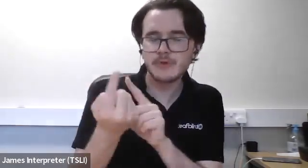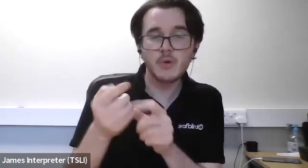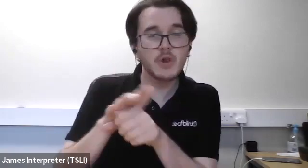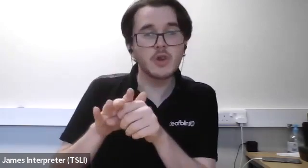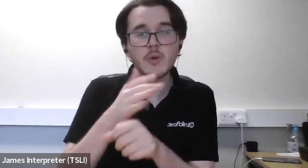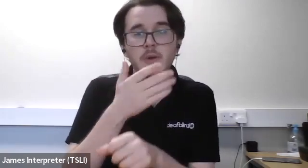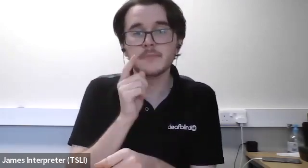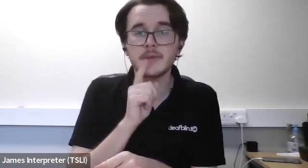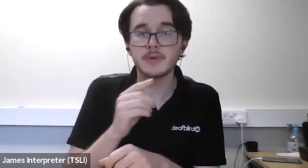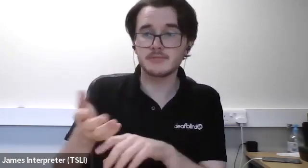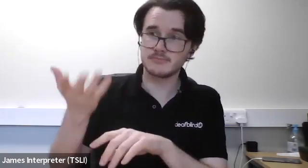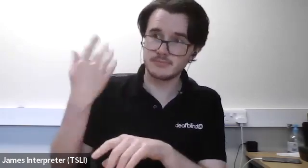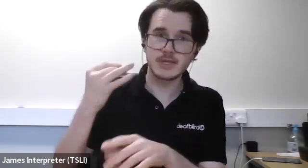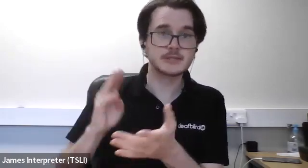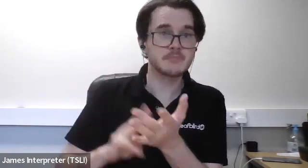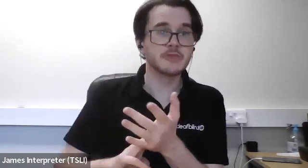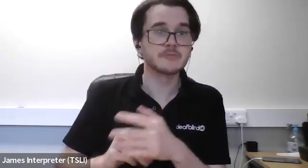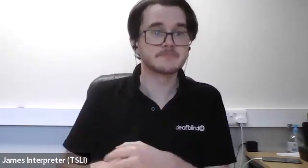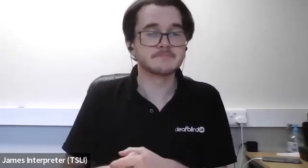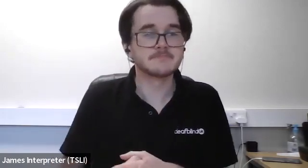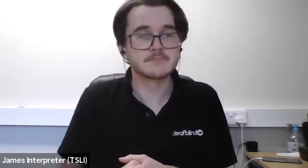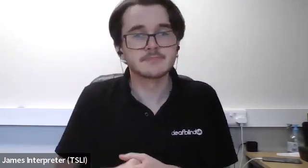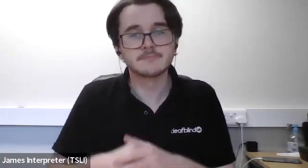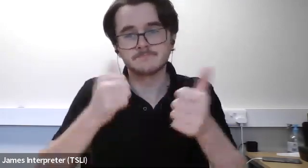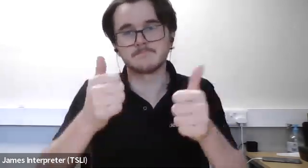people in the last few months.